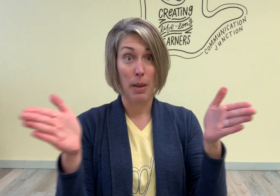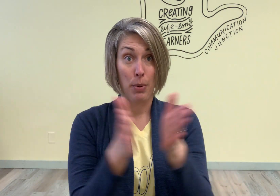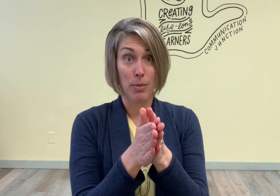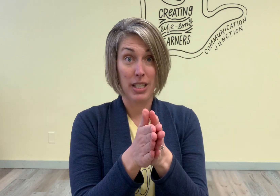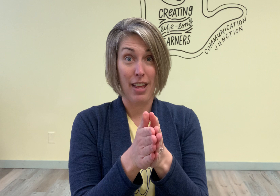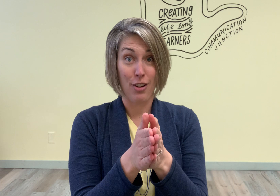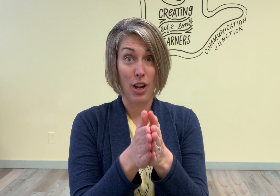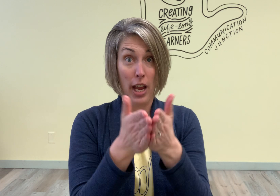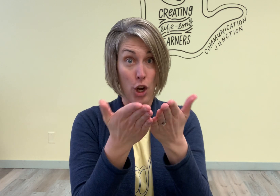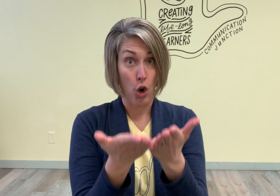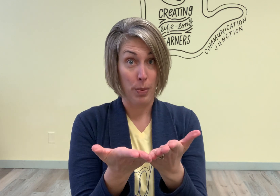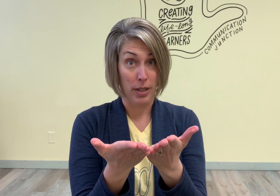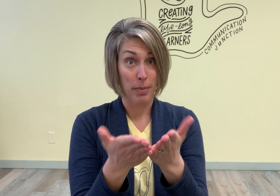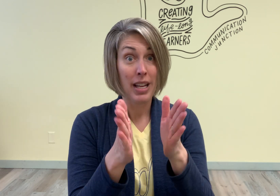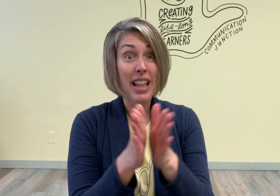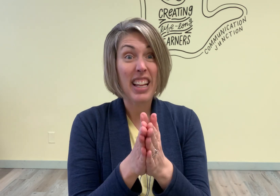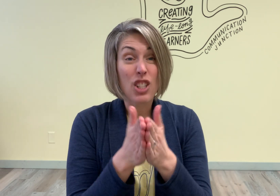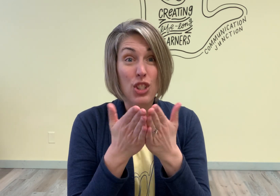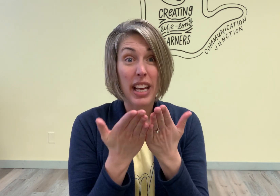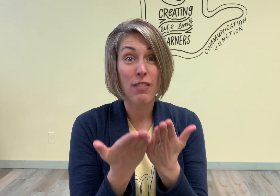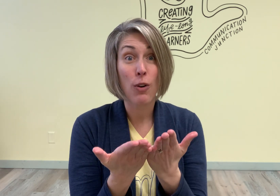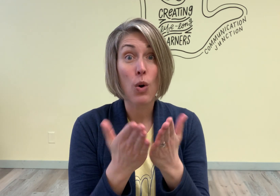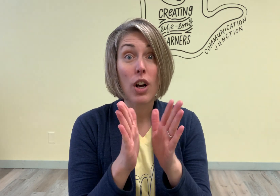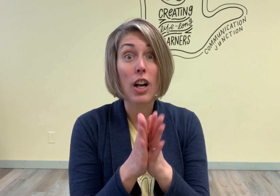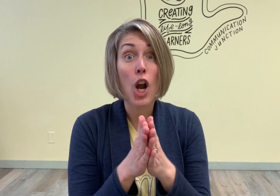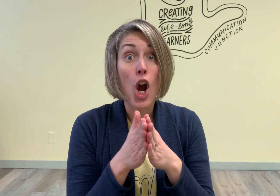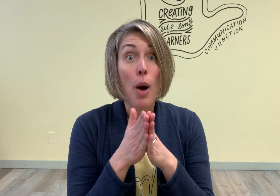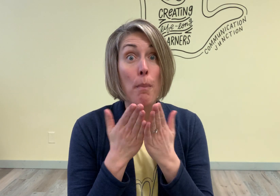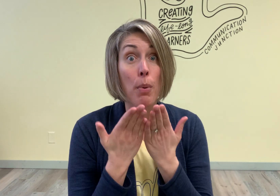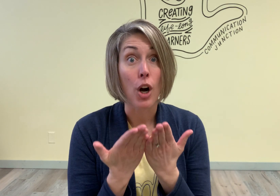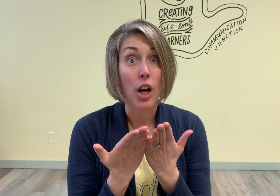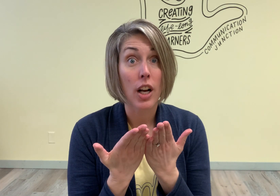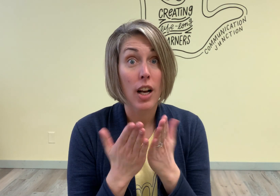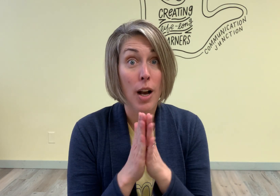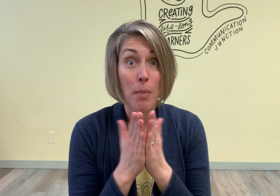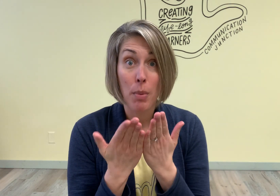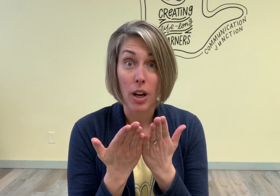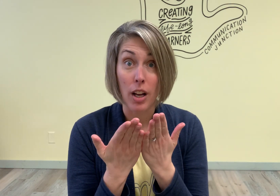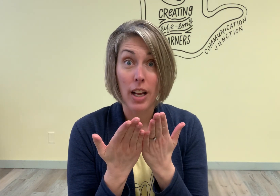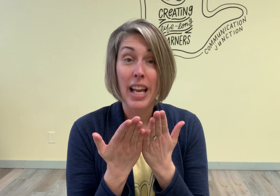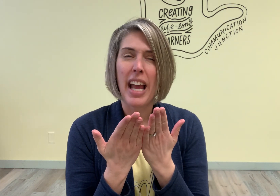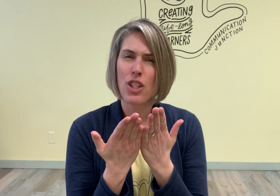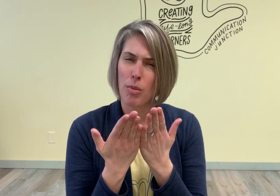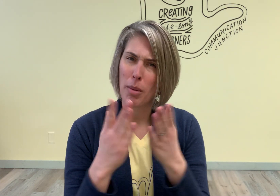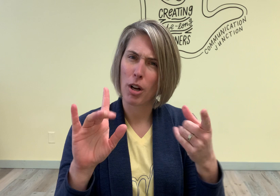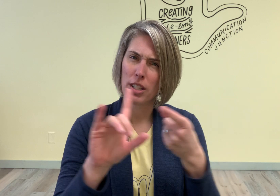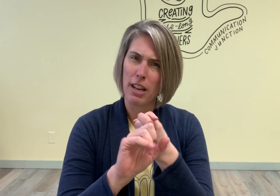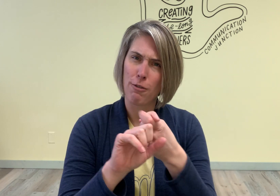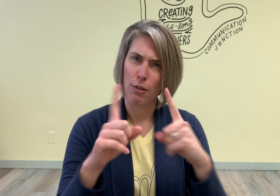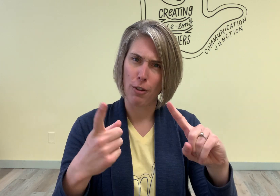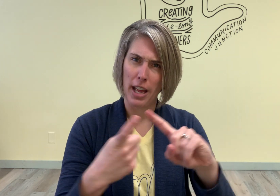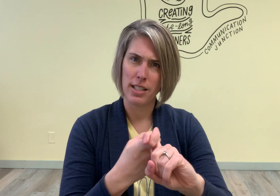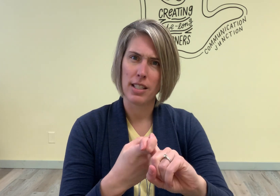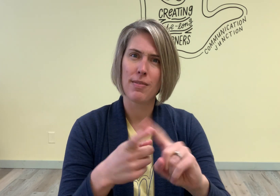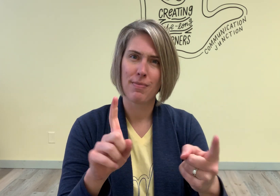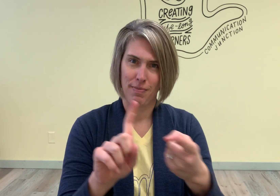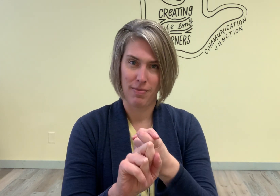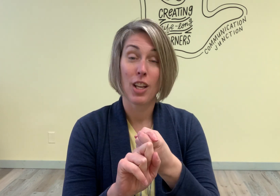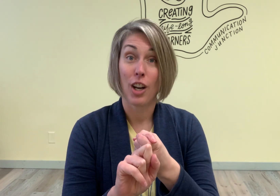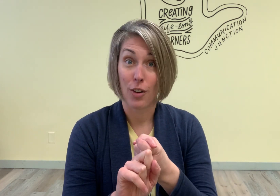put them together and open them? That's our sign for book. Book. And do you remember our sign for friend? All right,